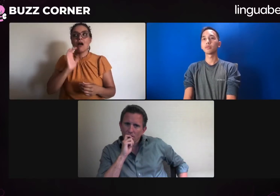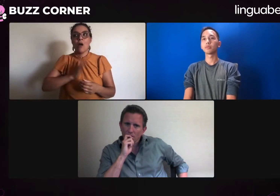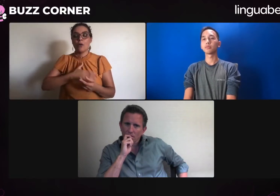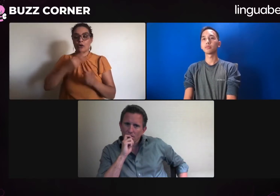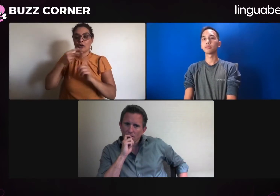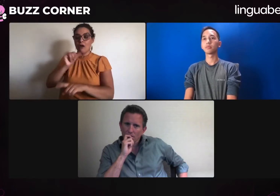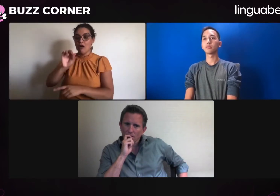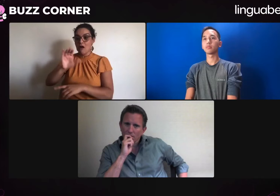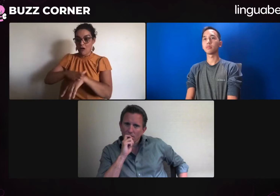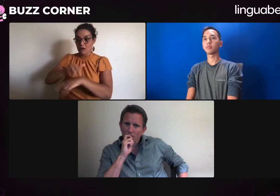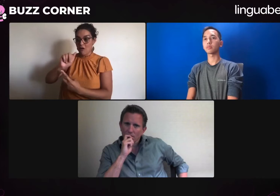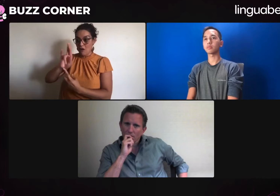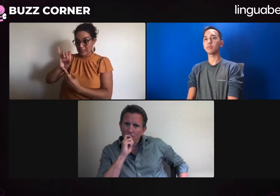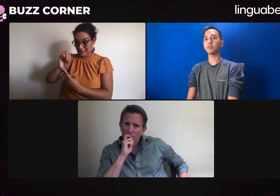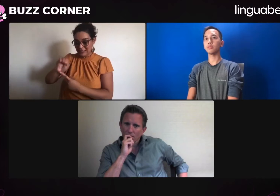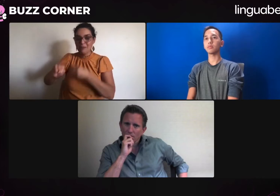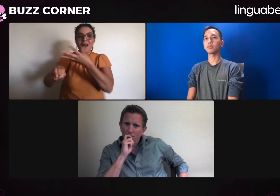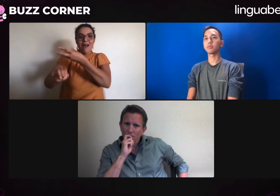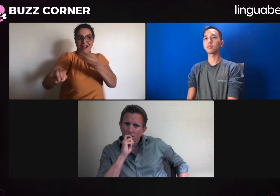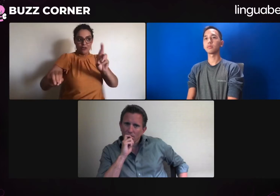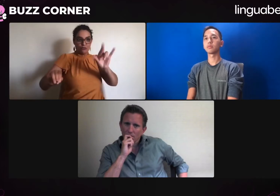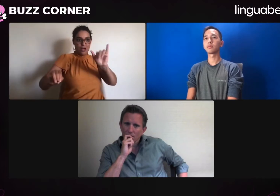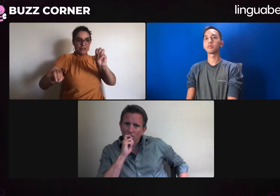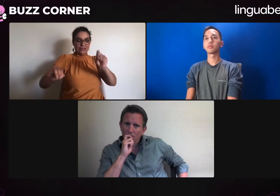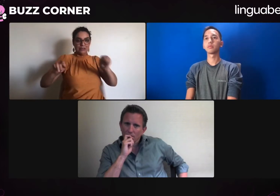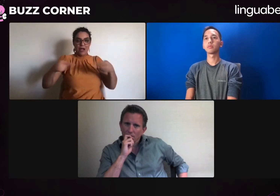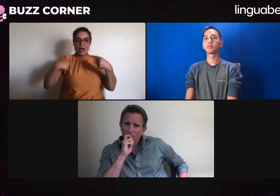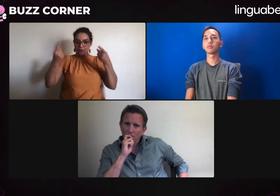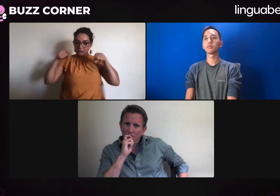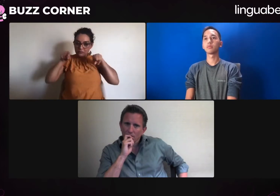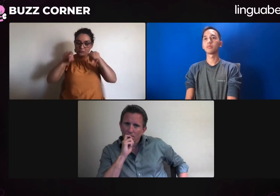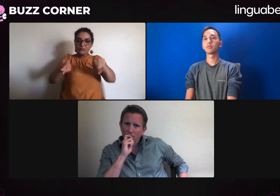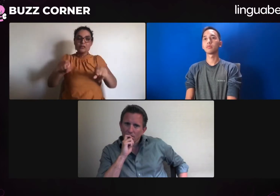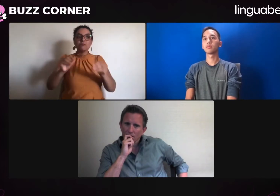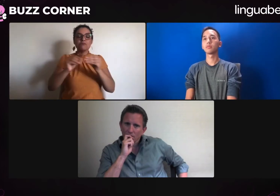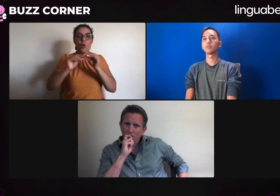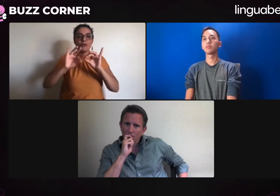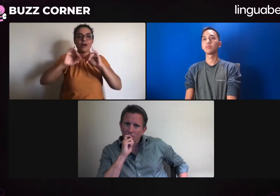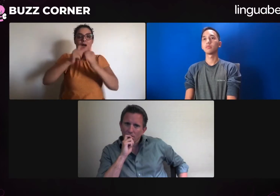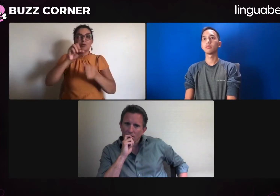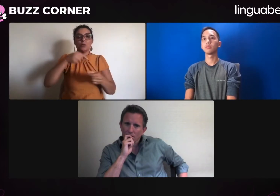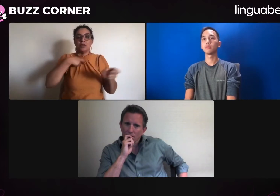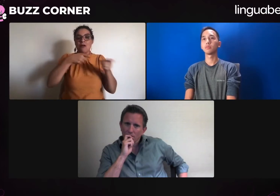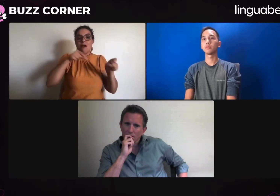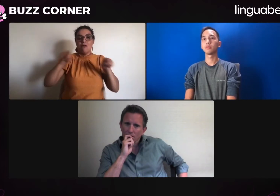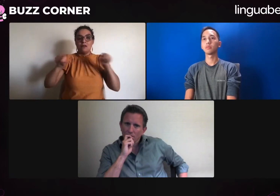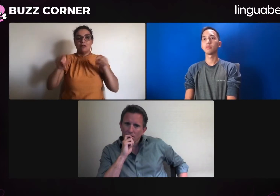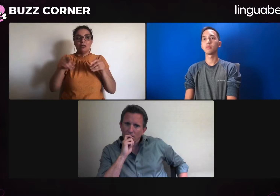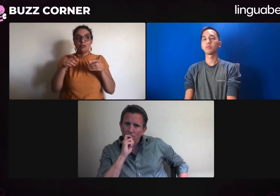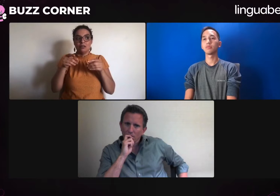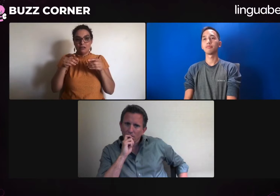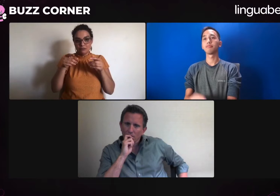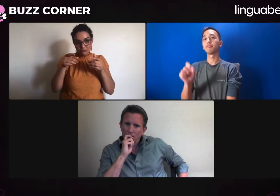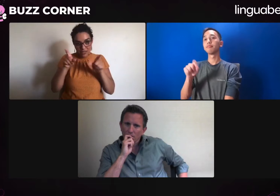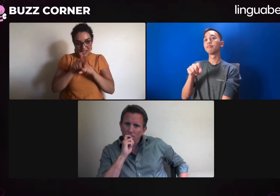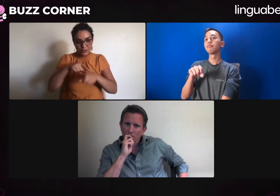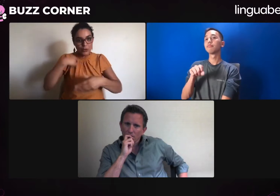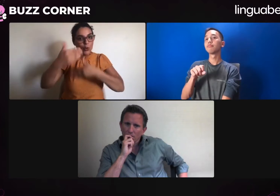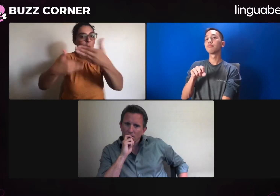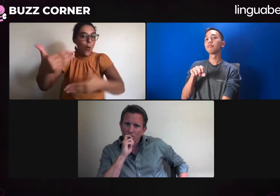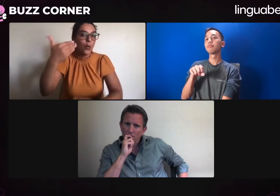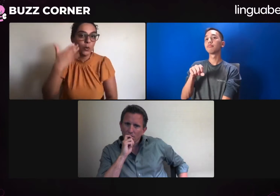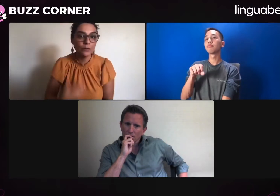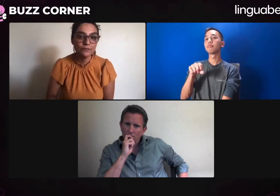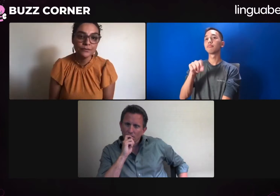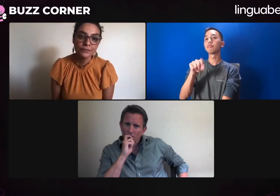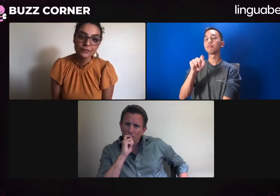person more than the deaf clients. So if we're talking about autism and racism, they are very parallel topics. How do